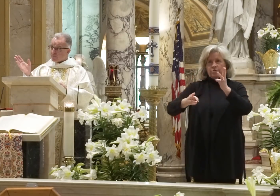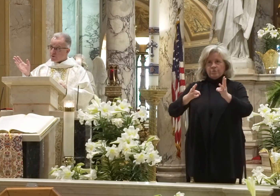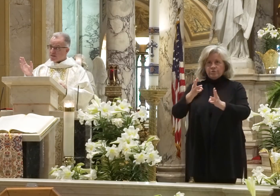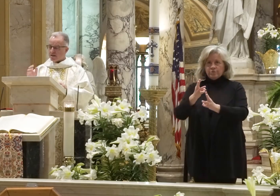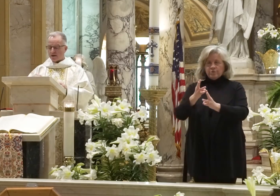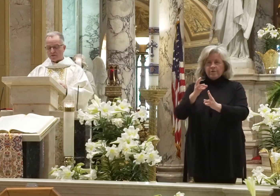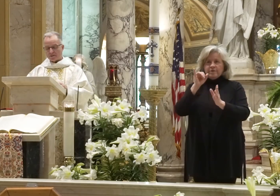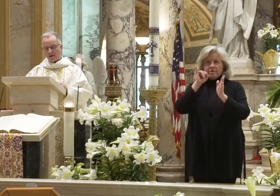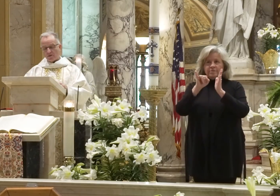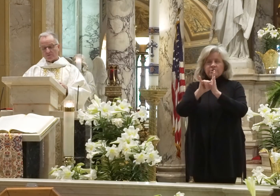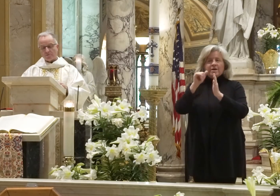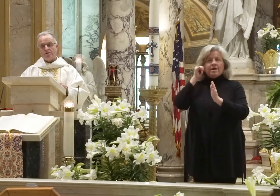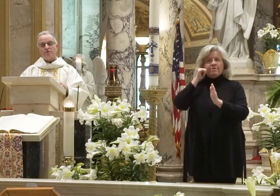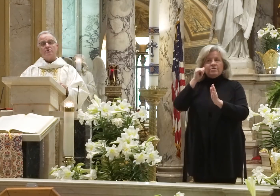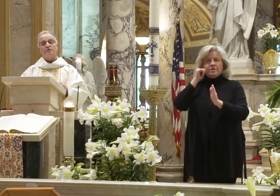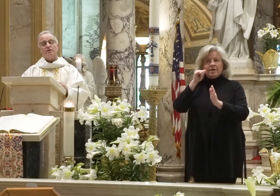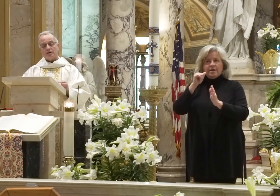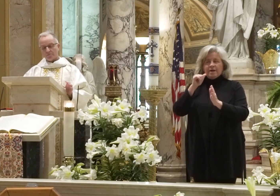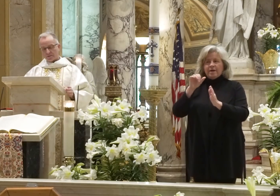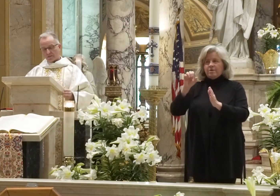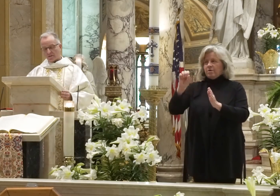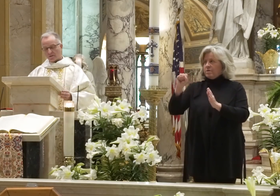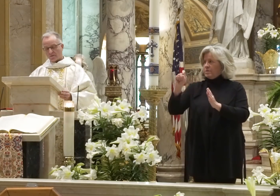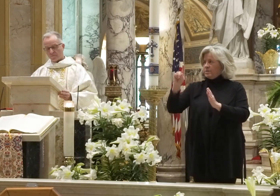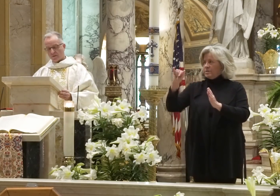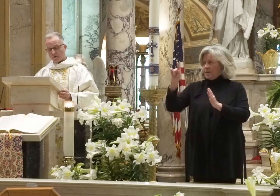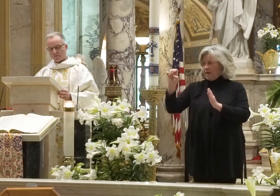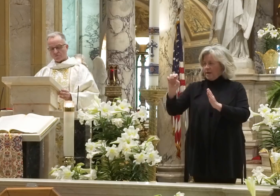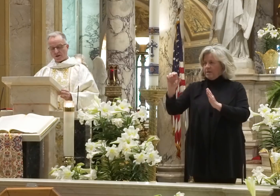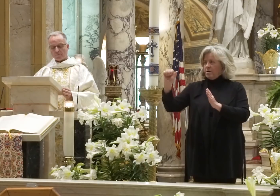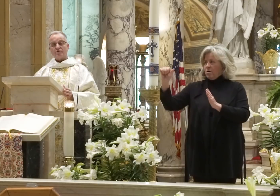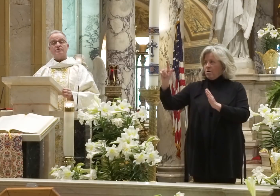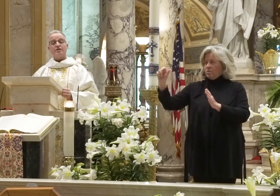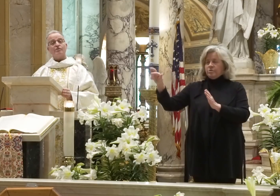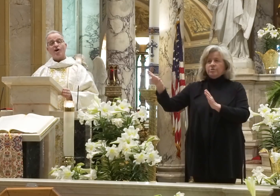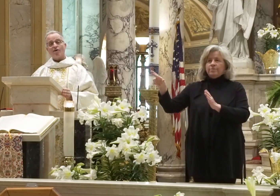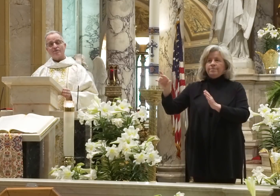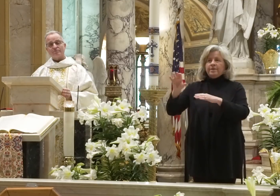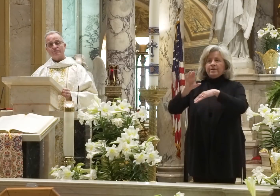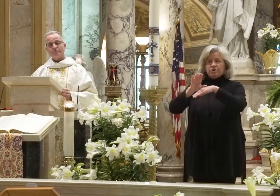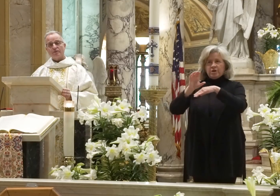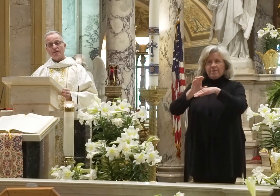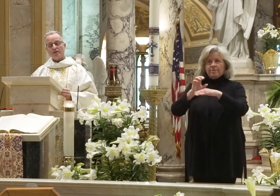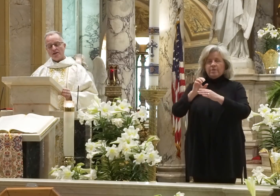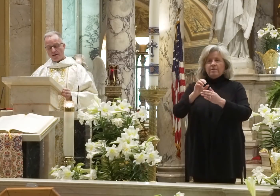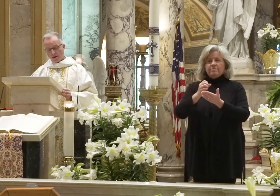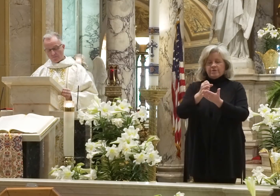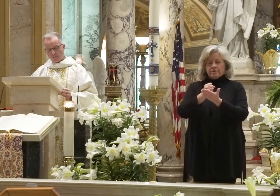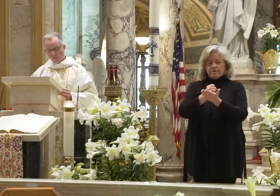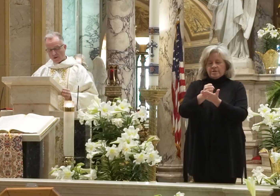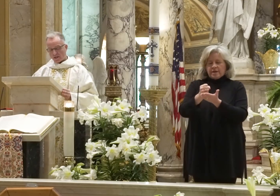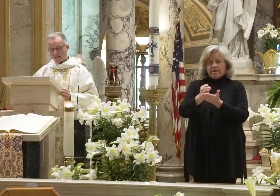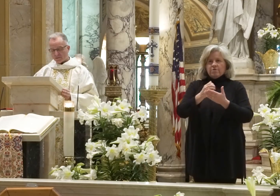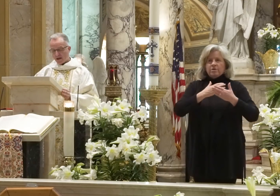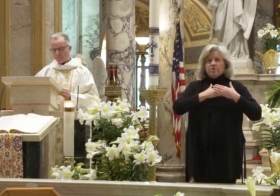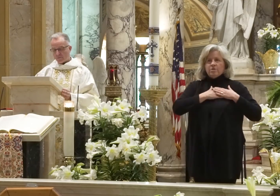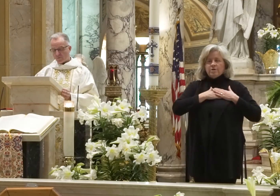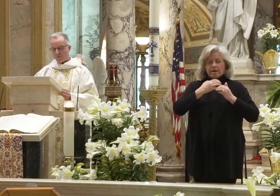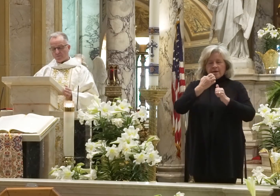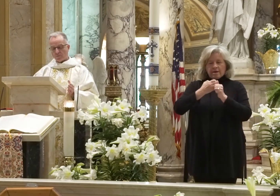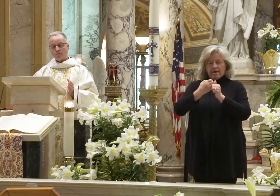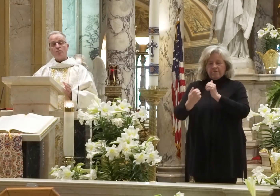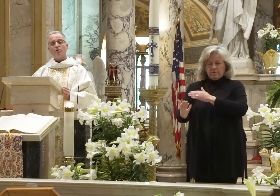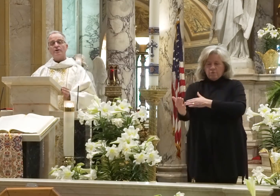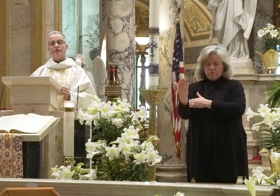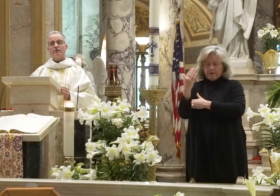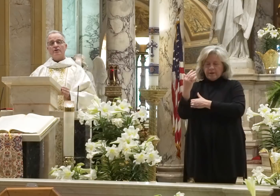is every day at our side altar here in the Basilica at the Chapel of the Sacred Heart. Every morning I stop and